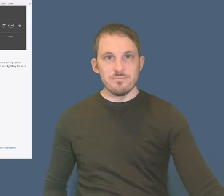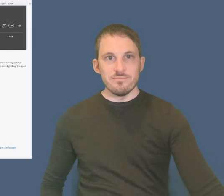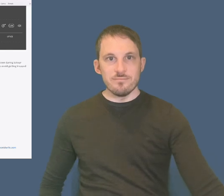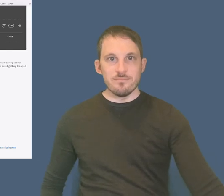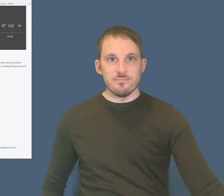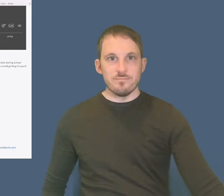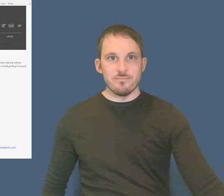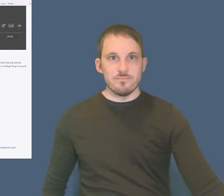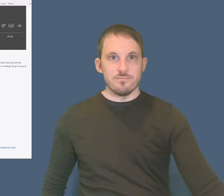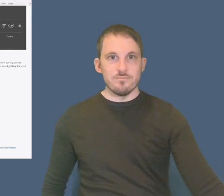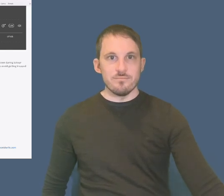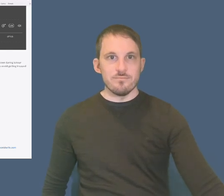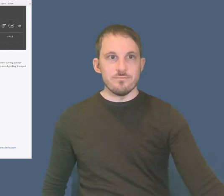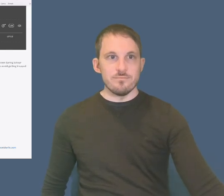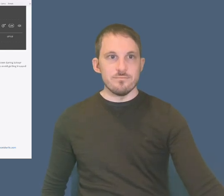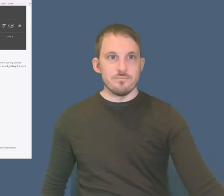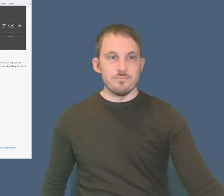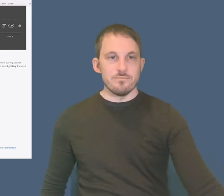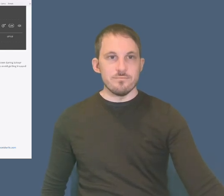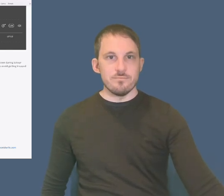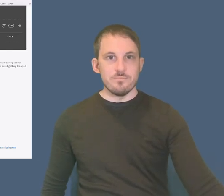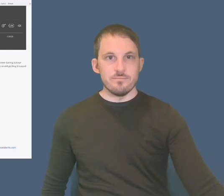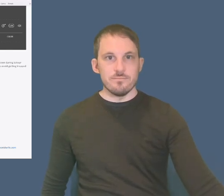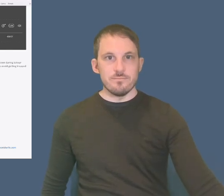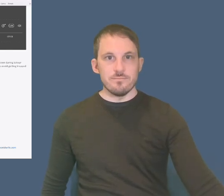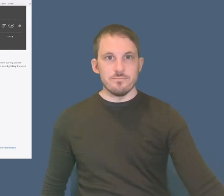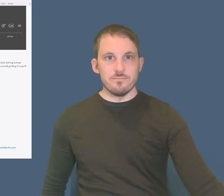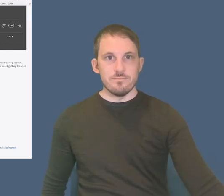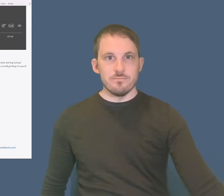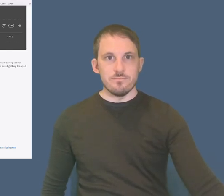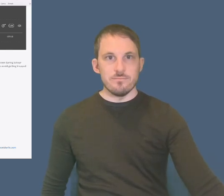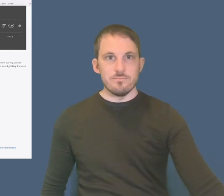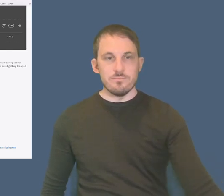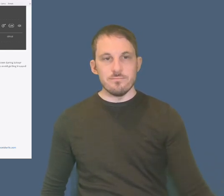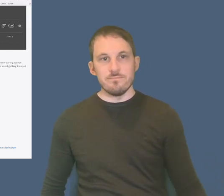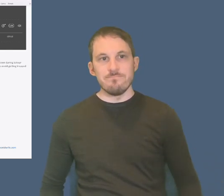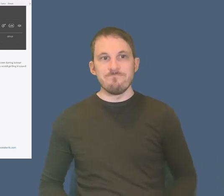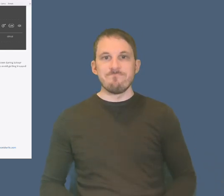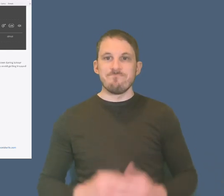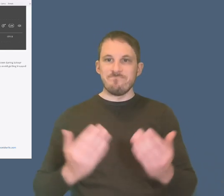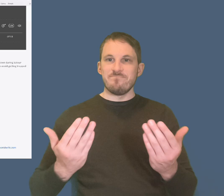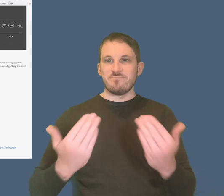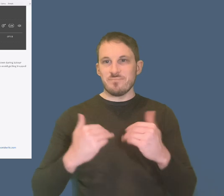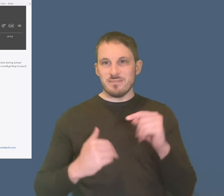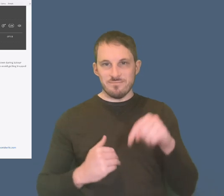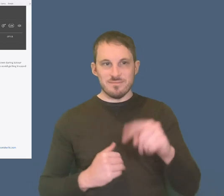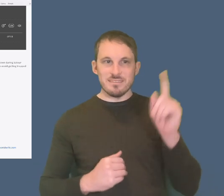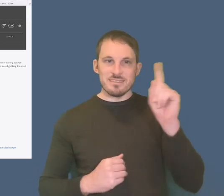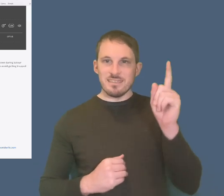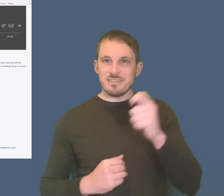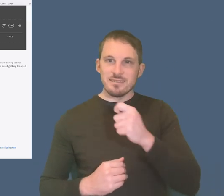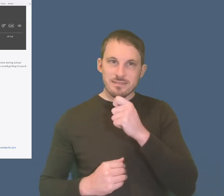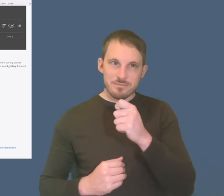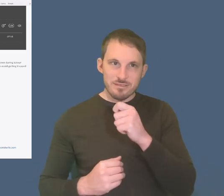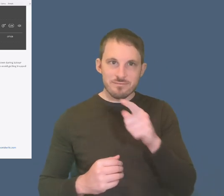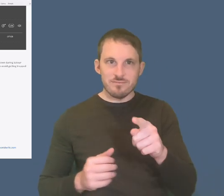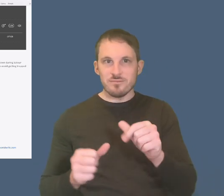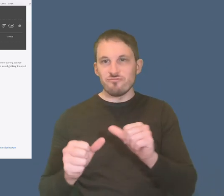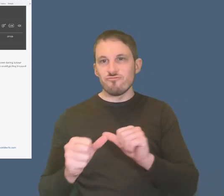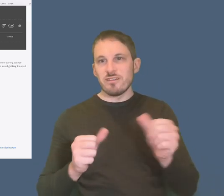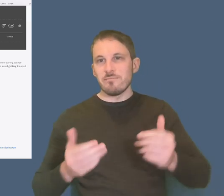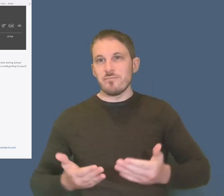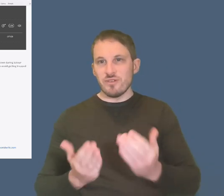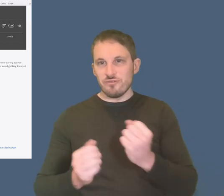the best out of your pregnancy. Welcome everybody to today's episode. Welcome everybody to today's episode of the Great